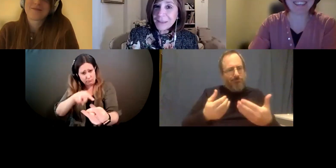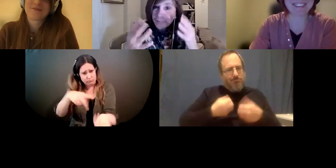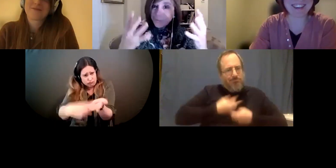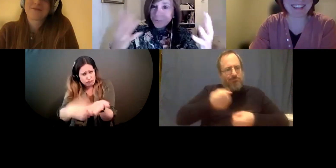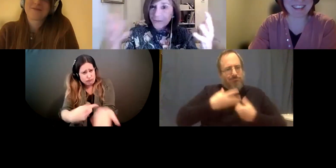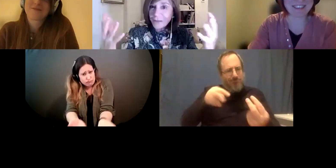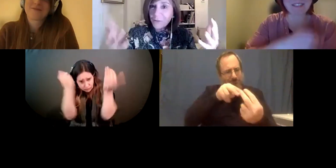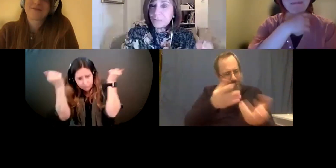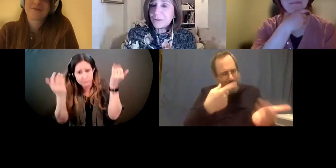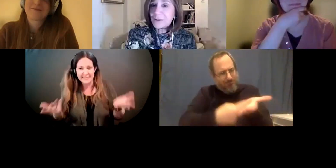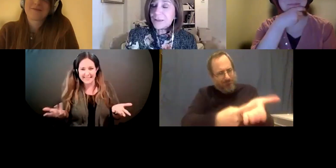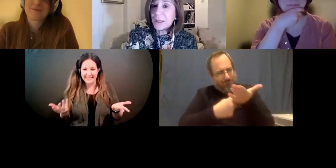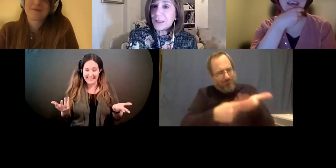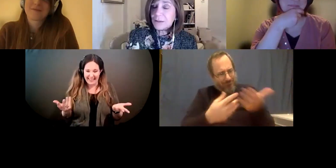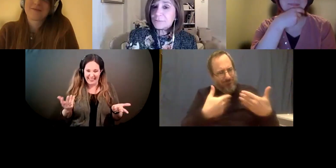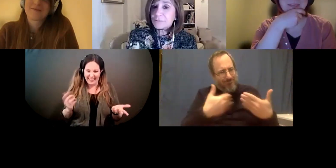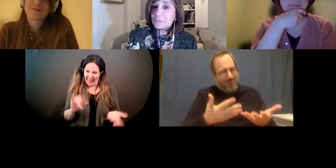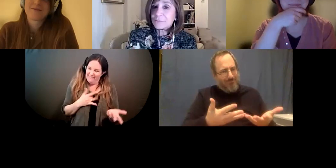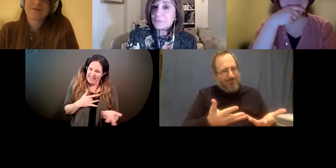I mean, exactly. You know,